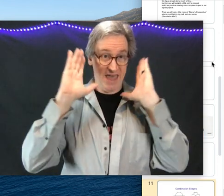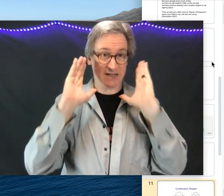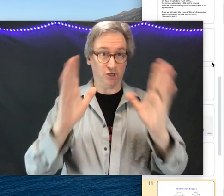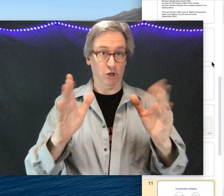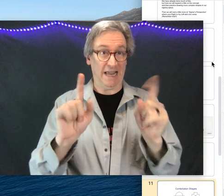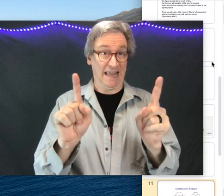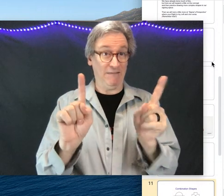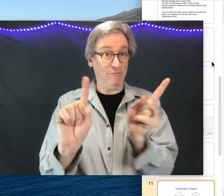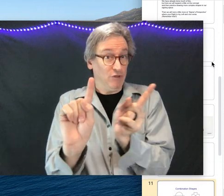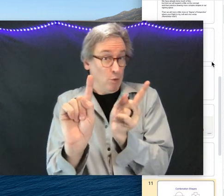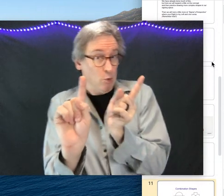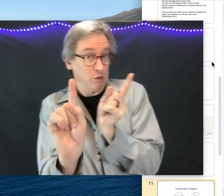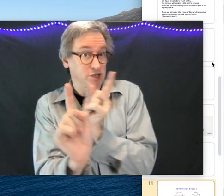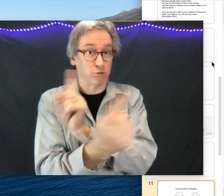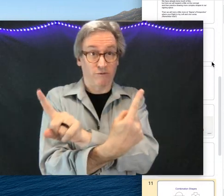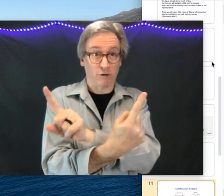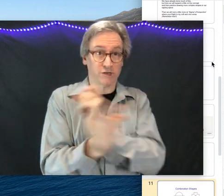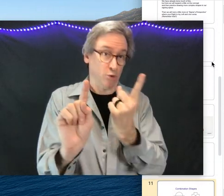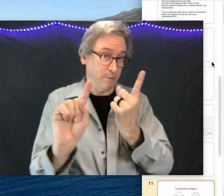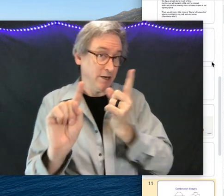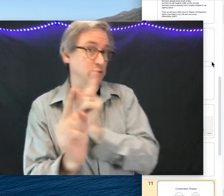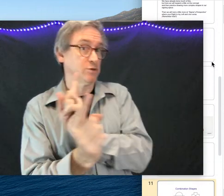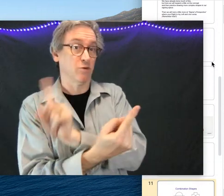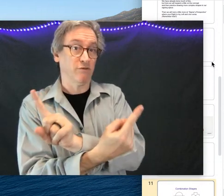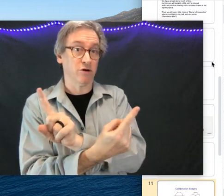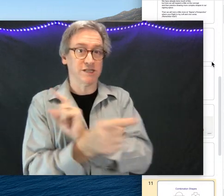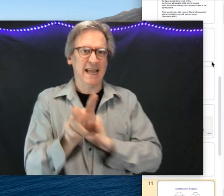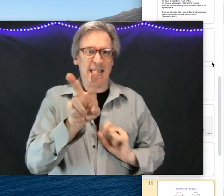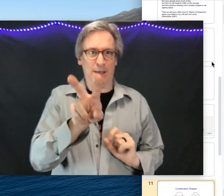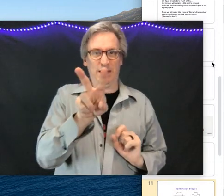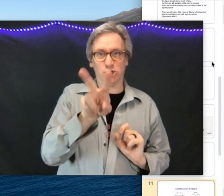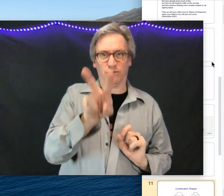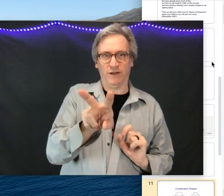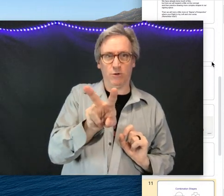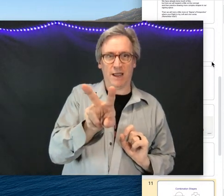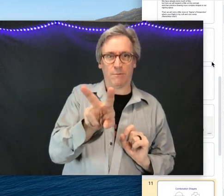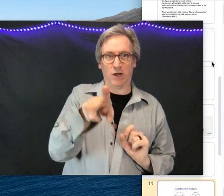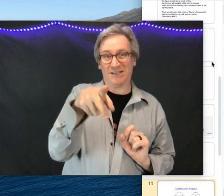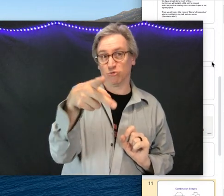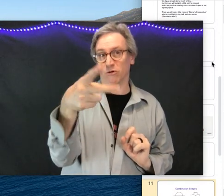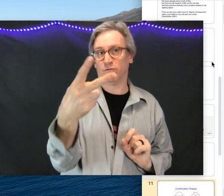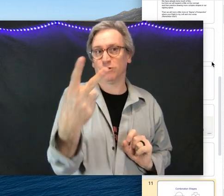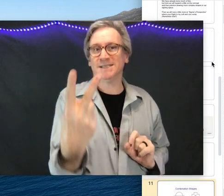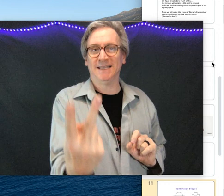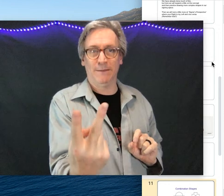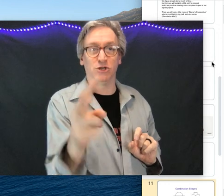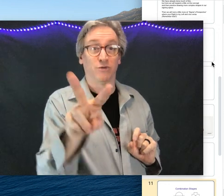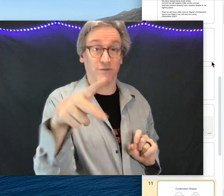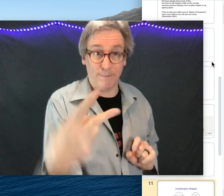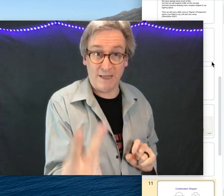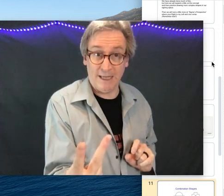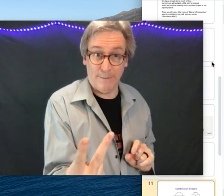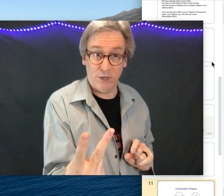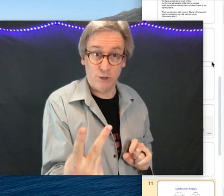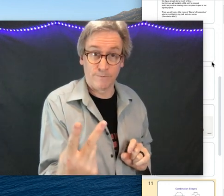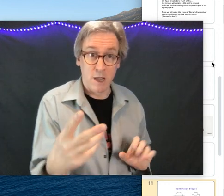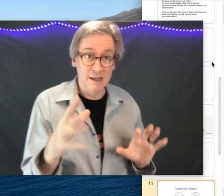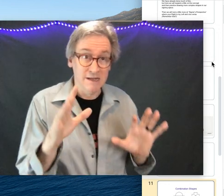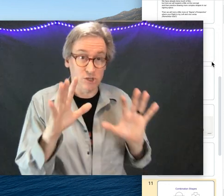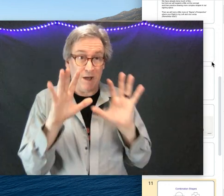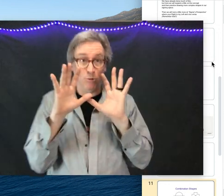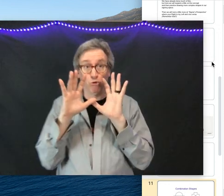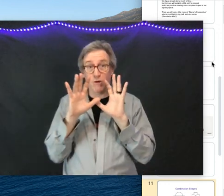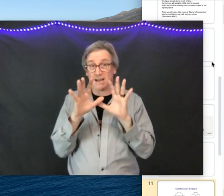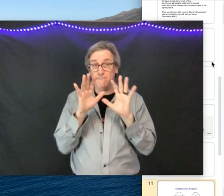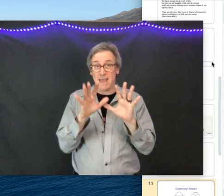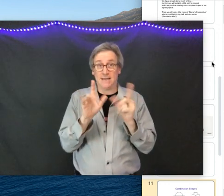then that's good. If the words are reversed or the picture is reversed, it means your video camera is reversing the image or flipping the image.